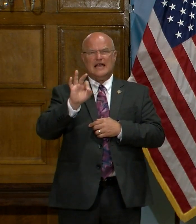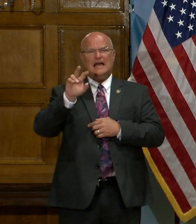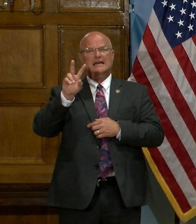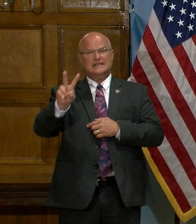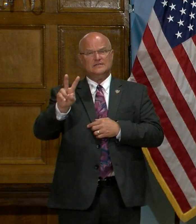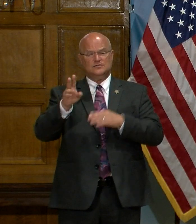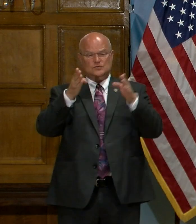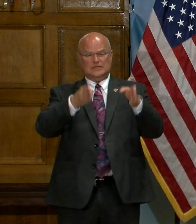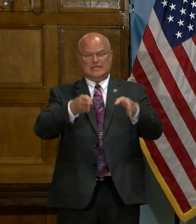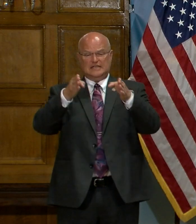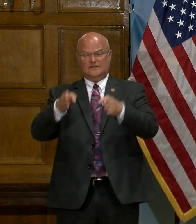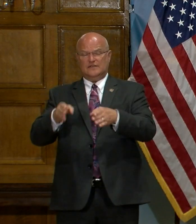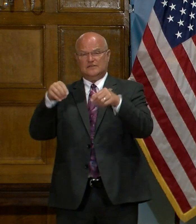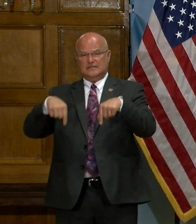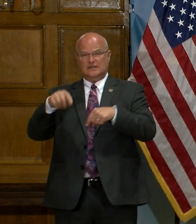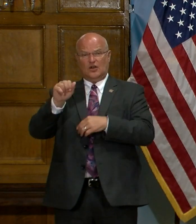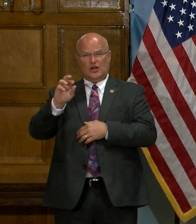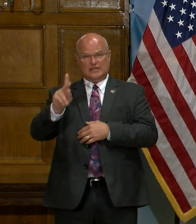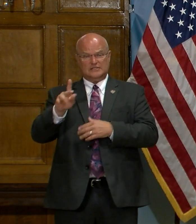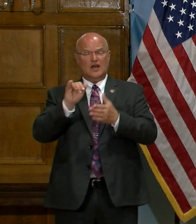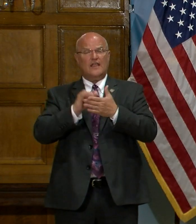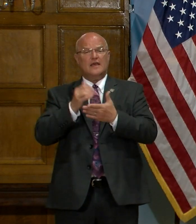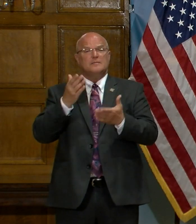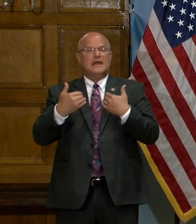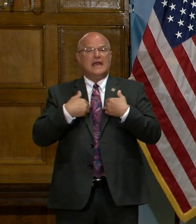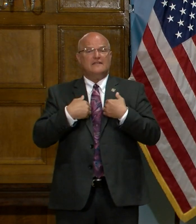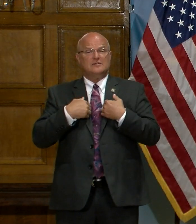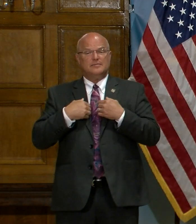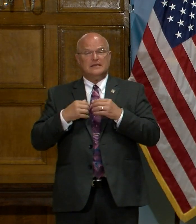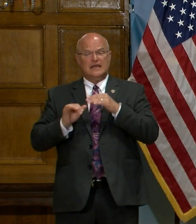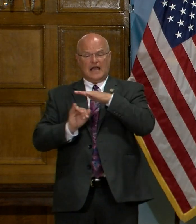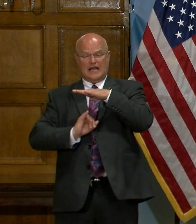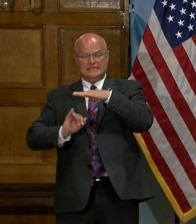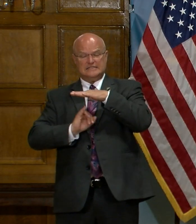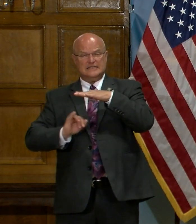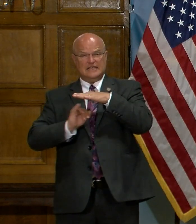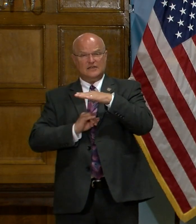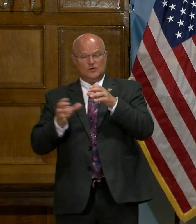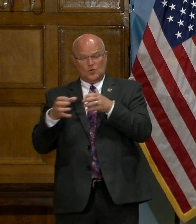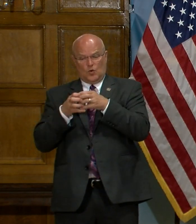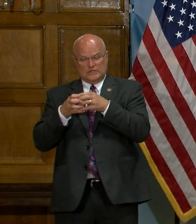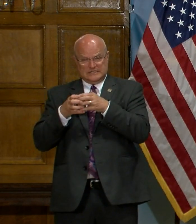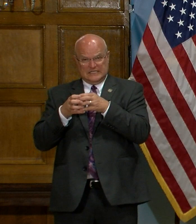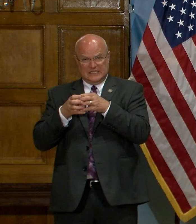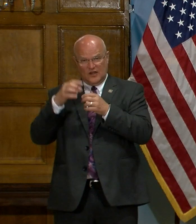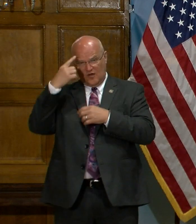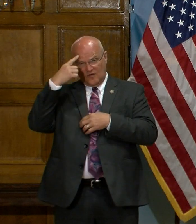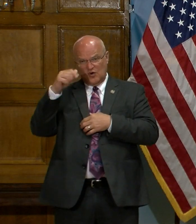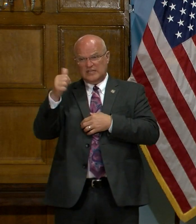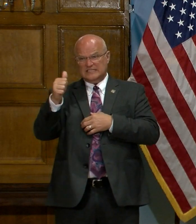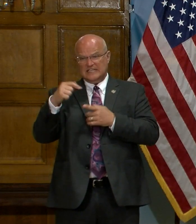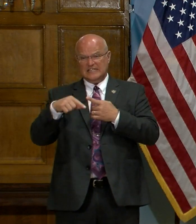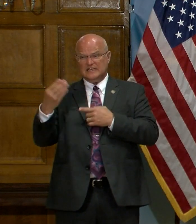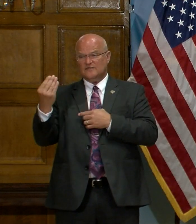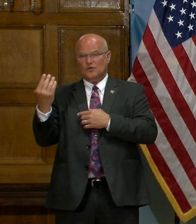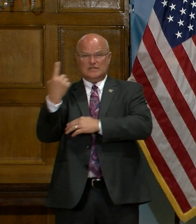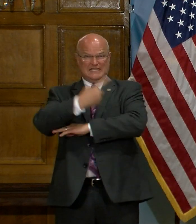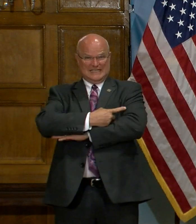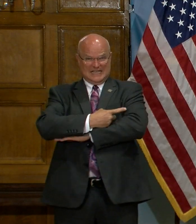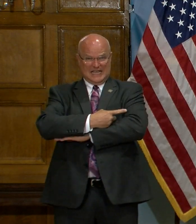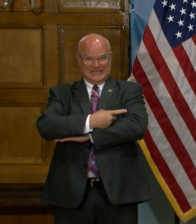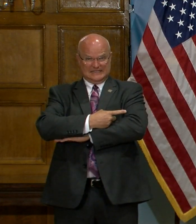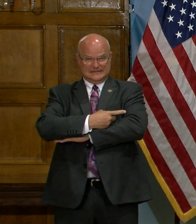992 individuals in Arkansas that may have to be isolated or in quarantine for 10 to 14